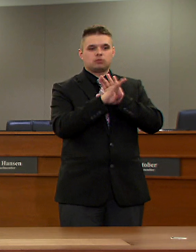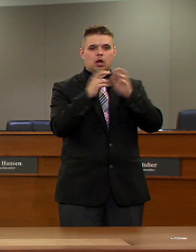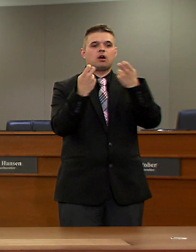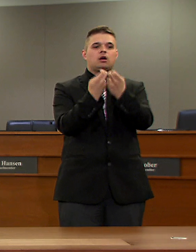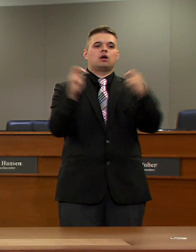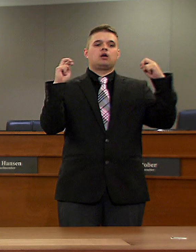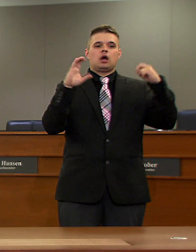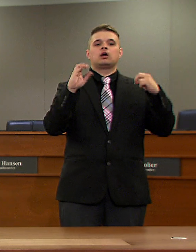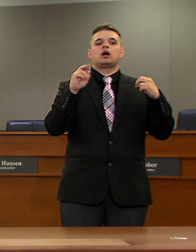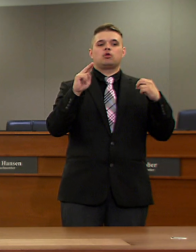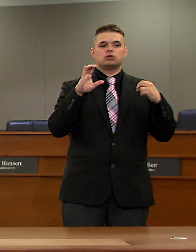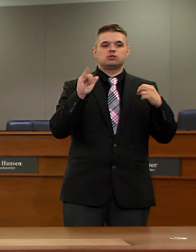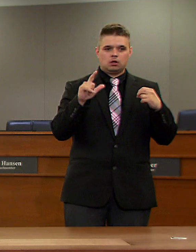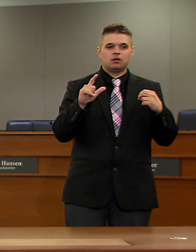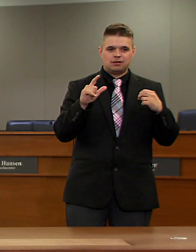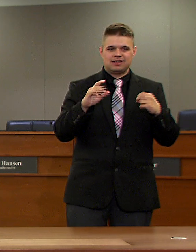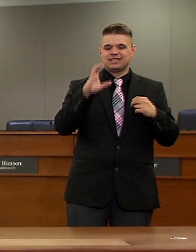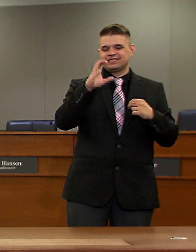CREDC.